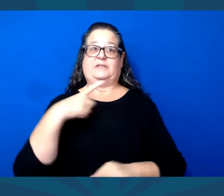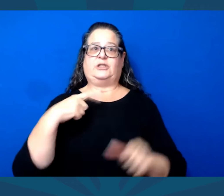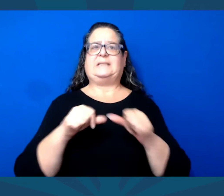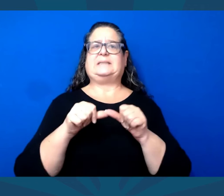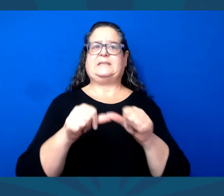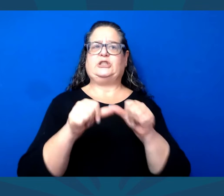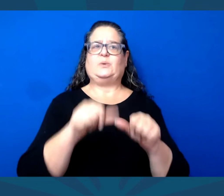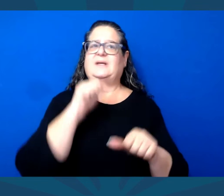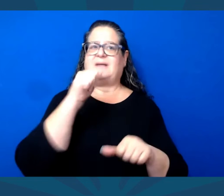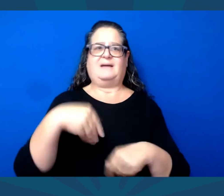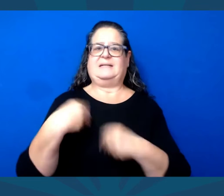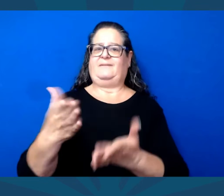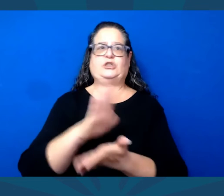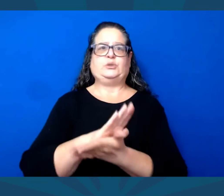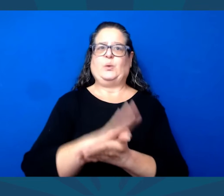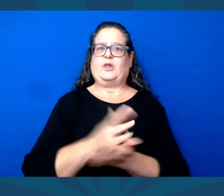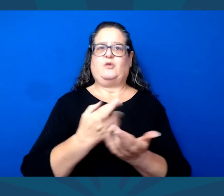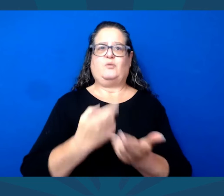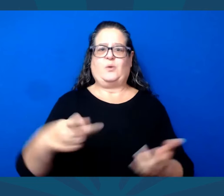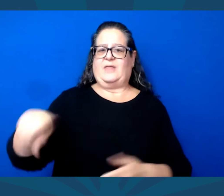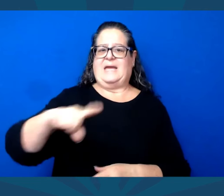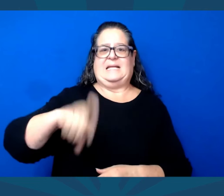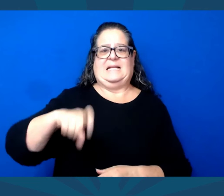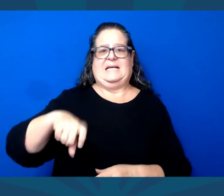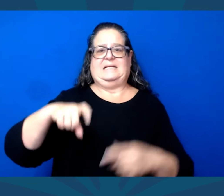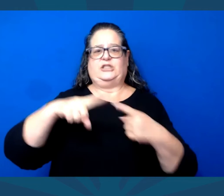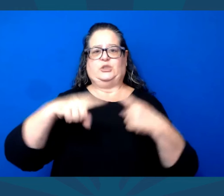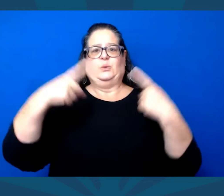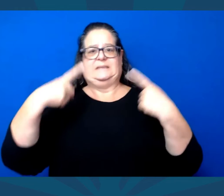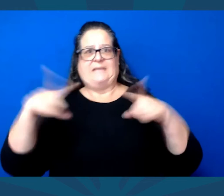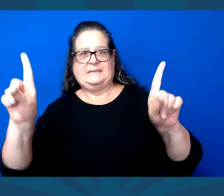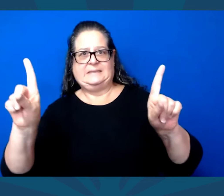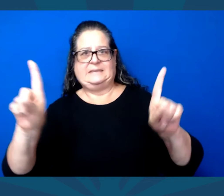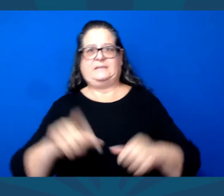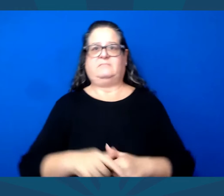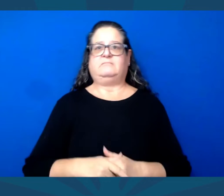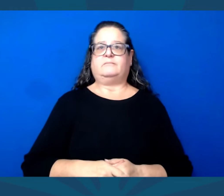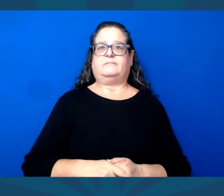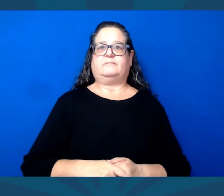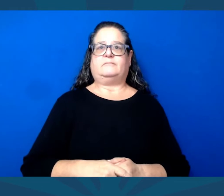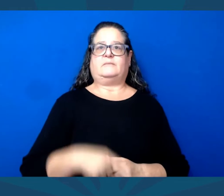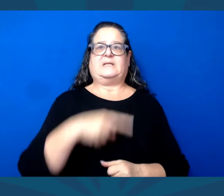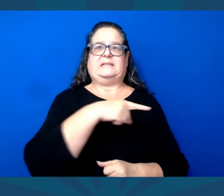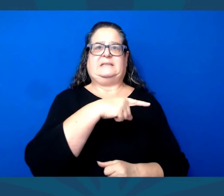However, our legislature has continued to not give schools the resources they need to be